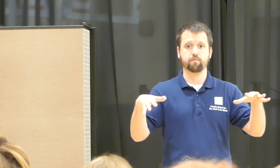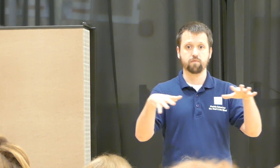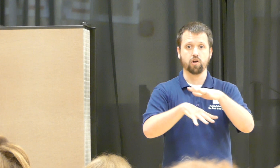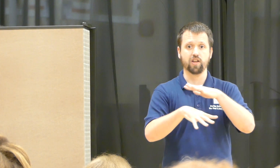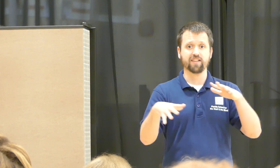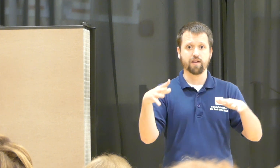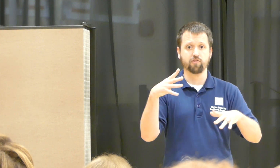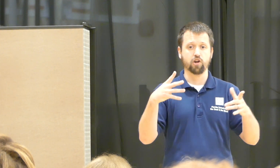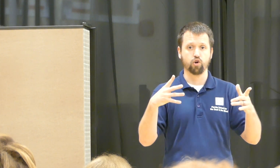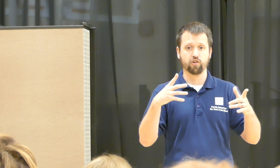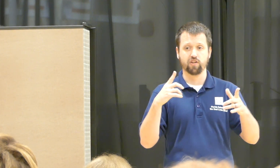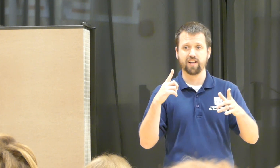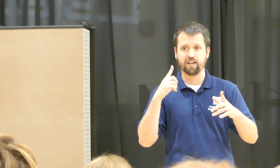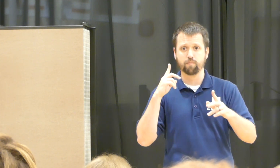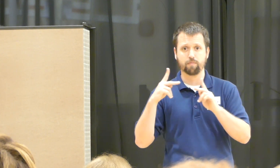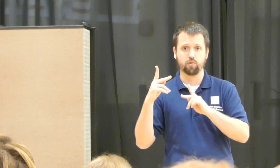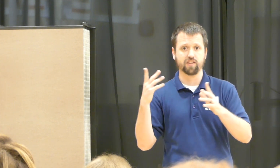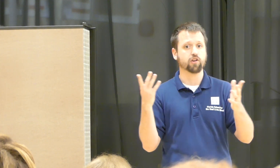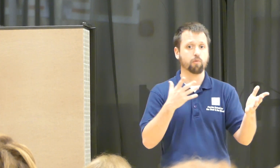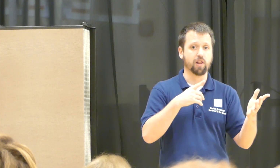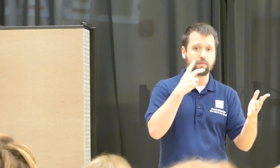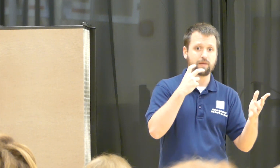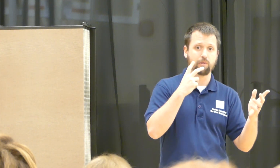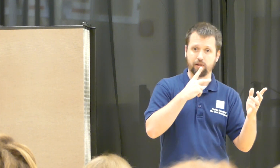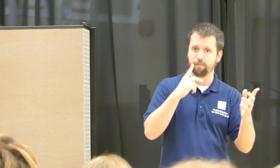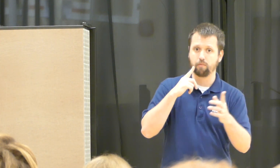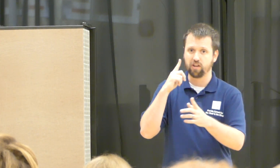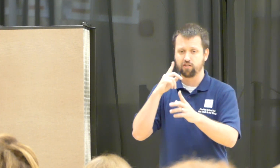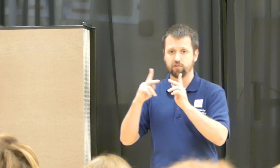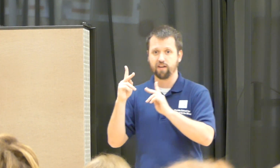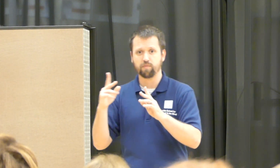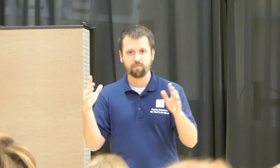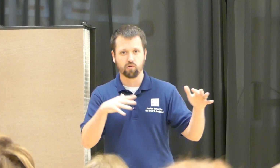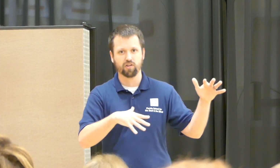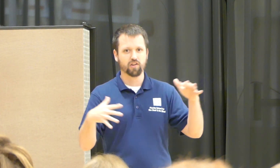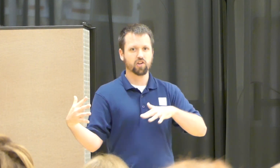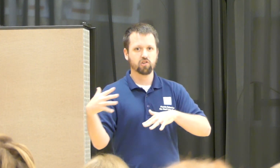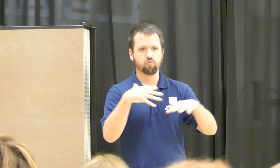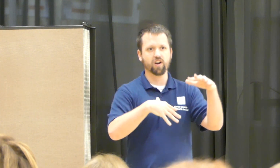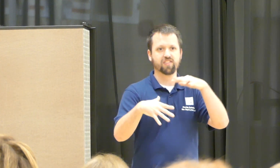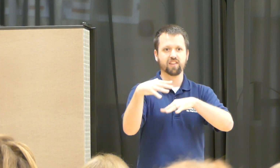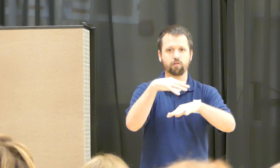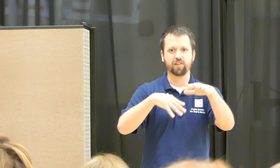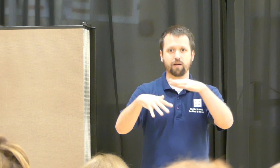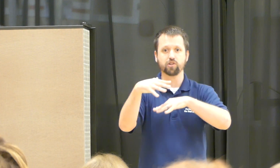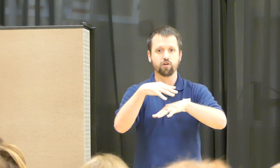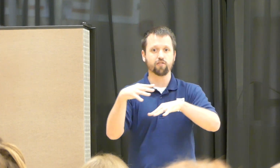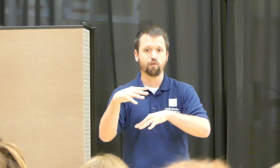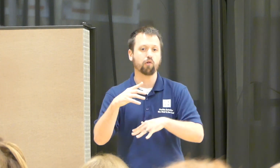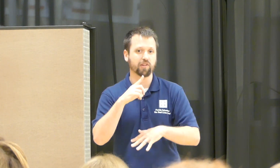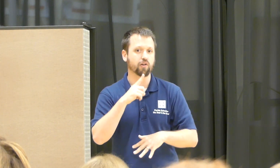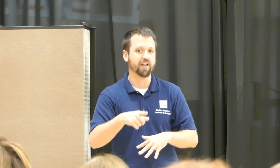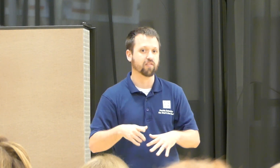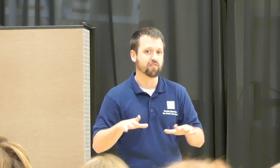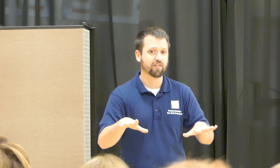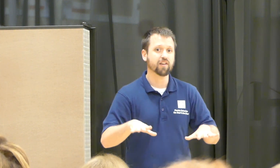a lot of times, there's a lot of deaf people who get to know blind people, and blind people get to know deaf people. Wouldn't think there'd be that much crossover, but there is.